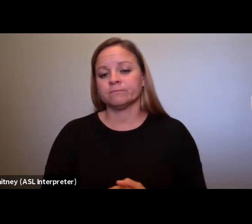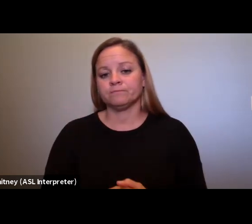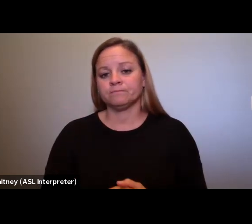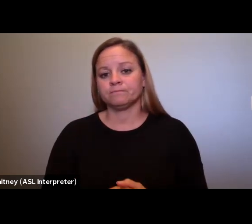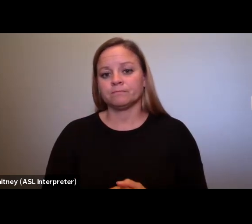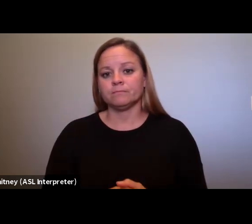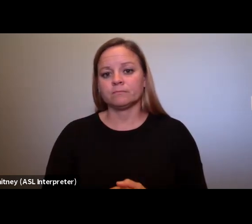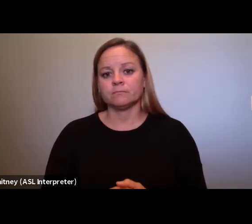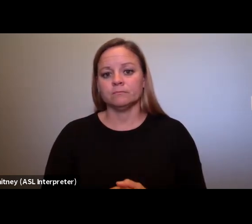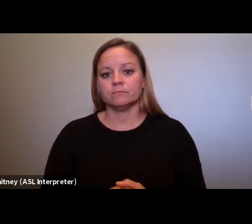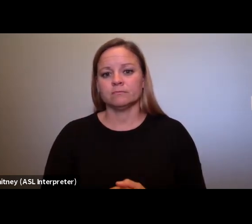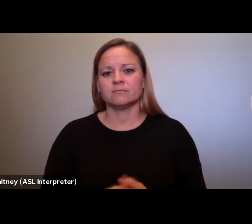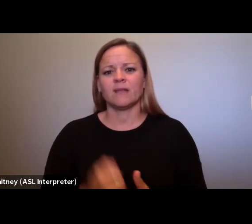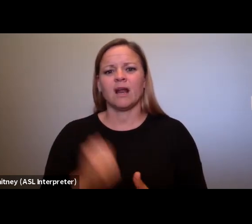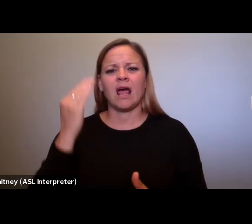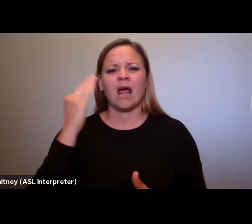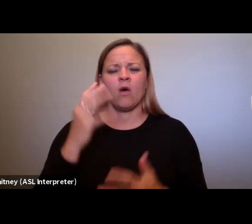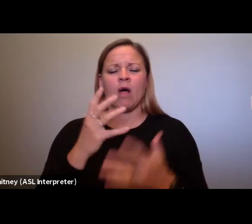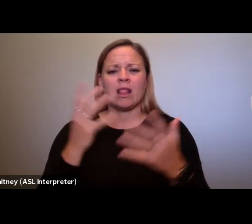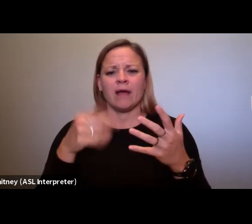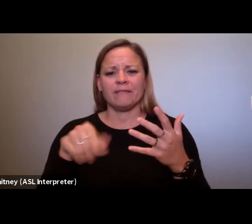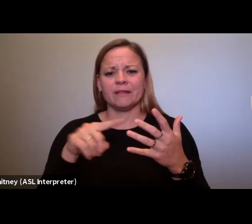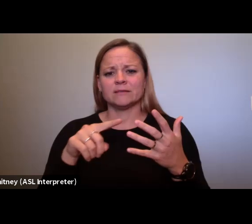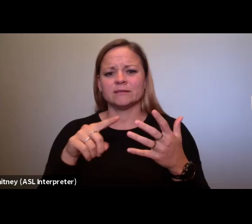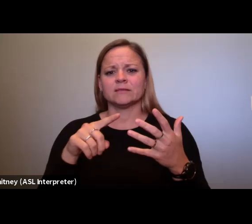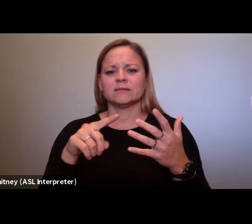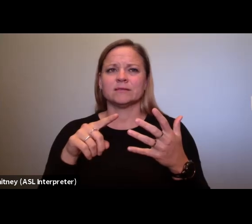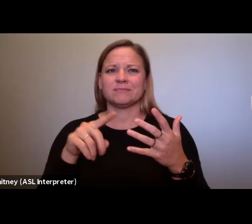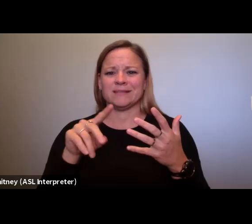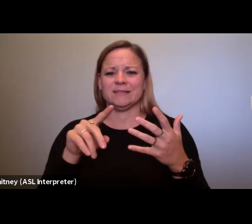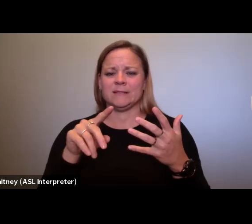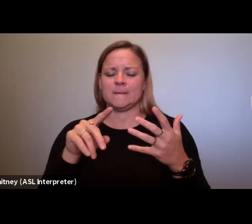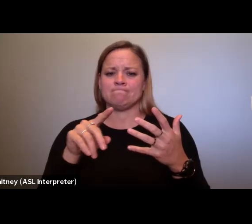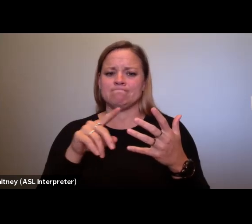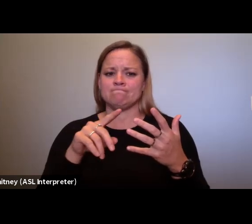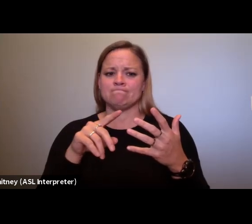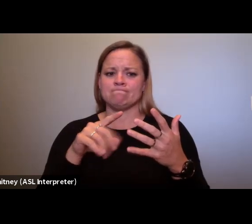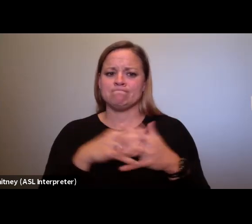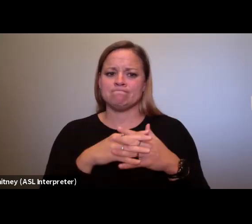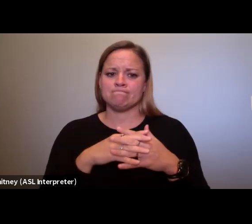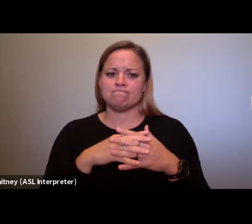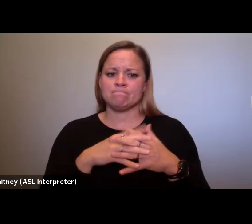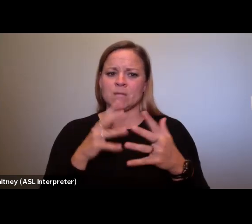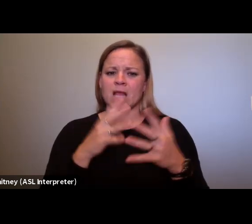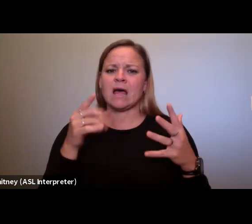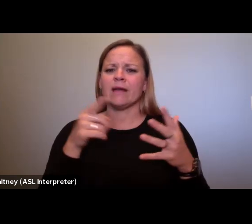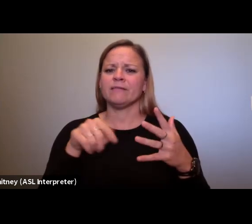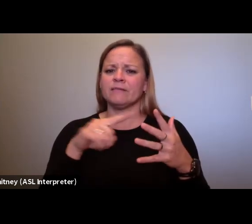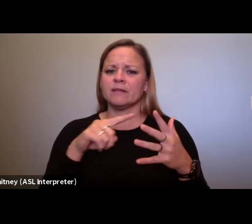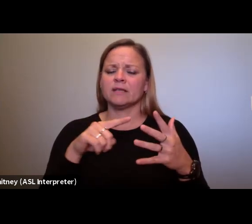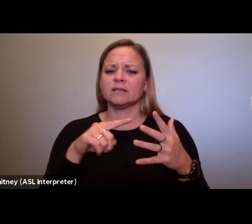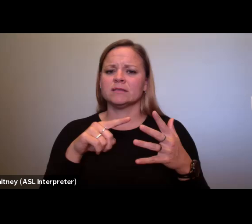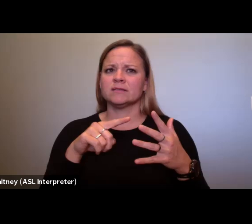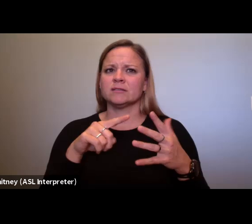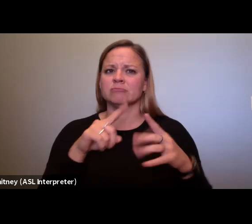know a lot of this does, and when I say this, I mean the question here that we're talking about, a lot of this does hinge on partnerships.